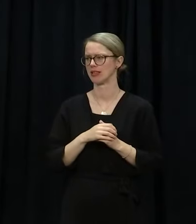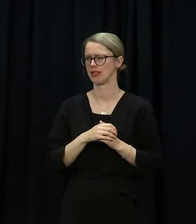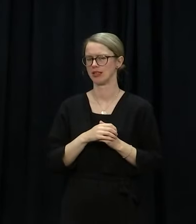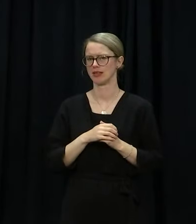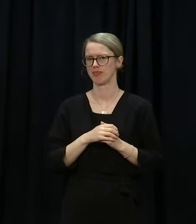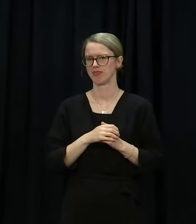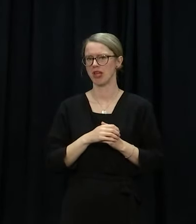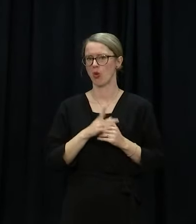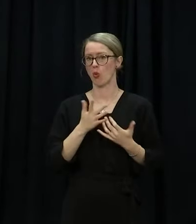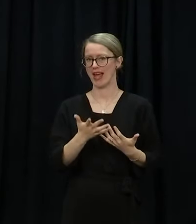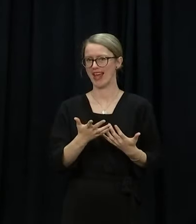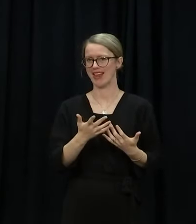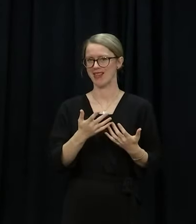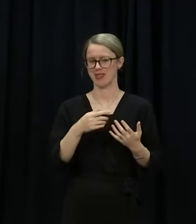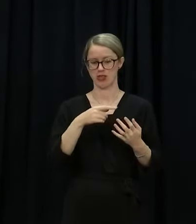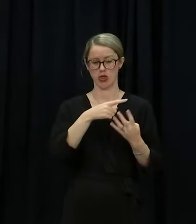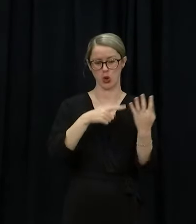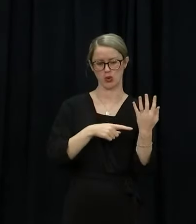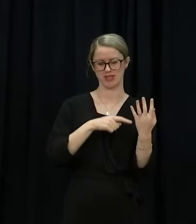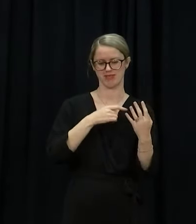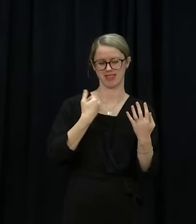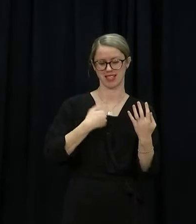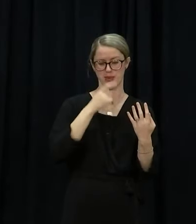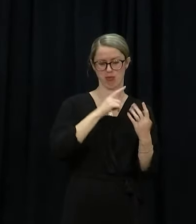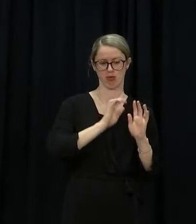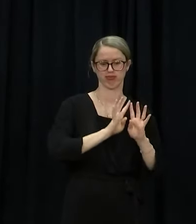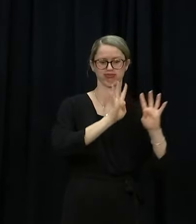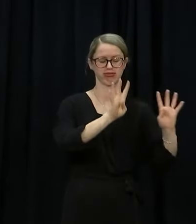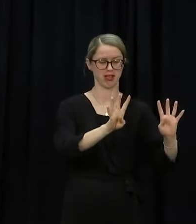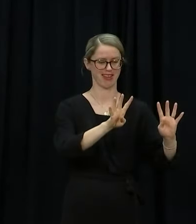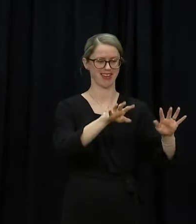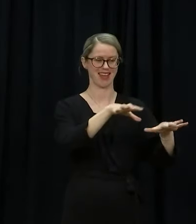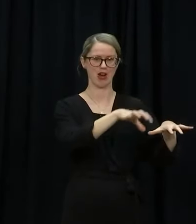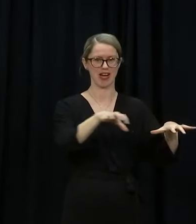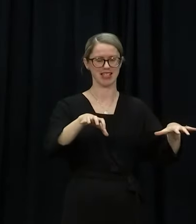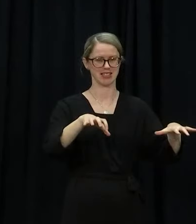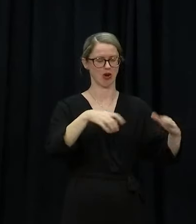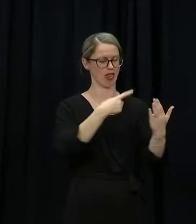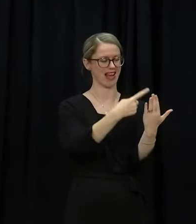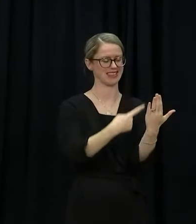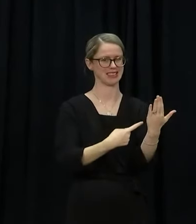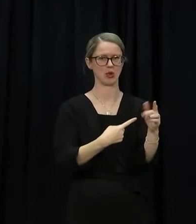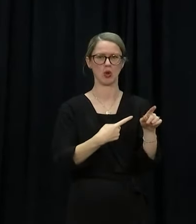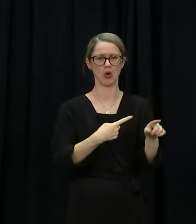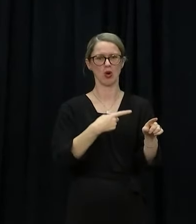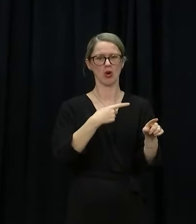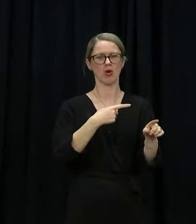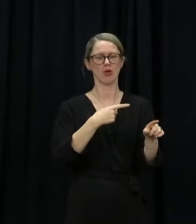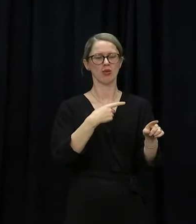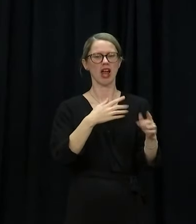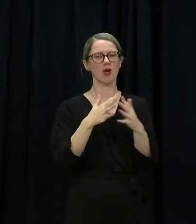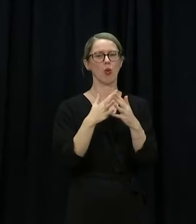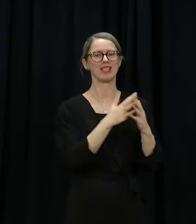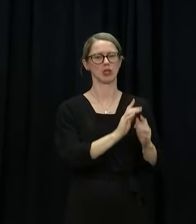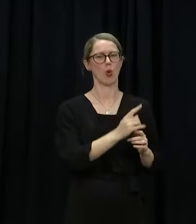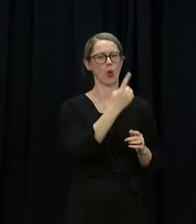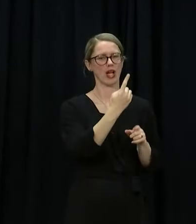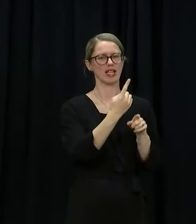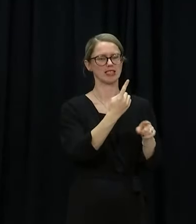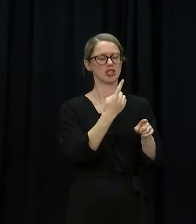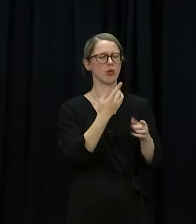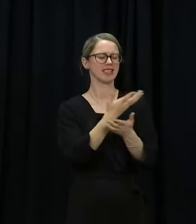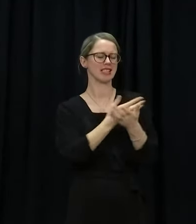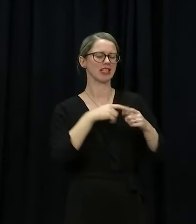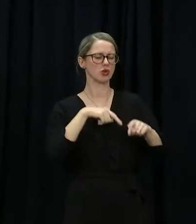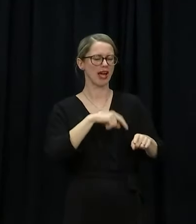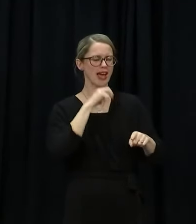of interest. So, for instance, West Auckland. So that's a particular focus for the team today, is what we can do to ease some of the waits